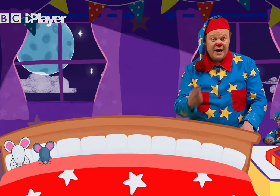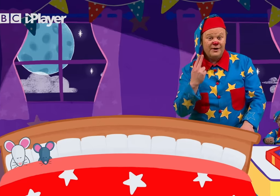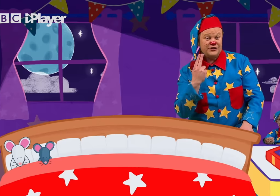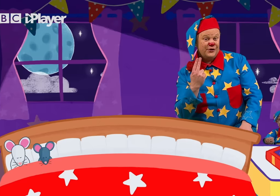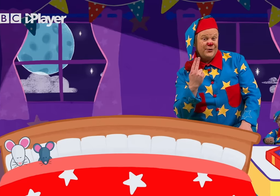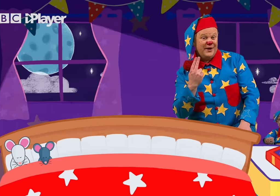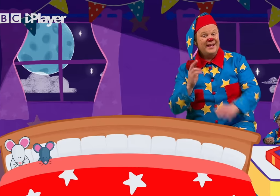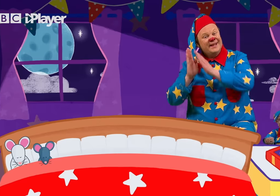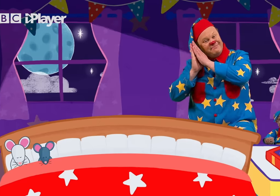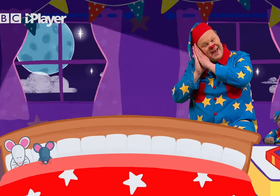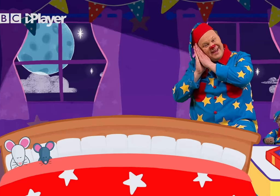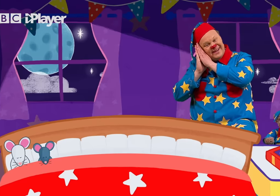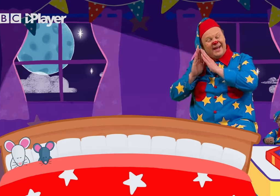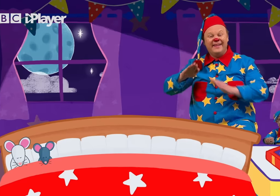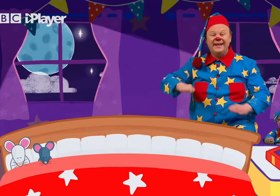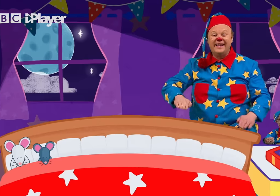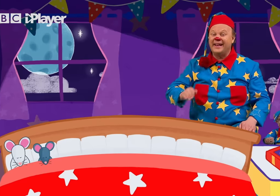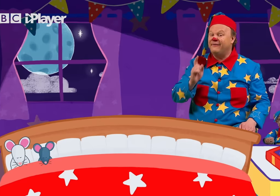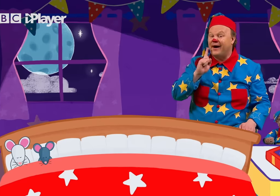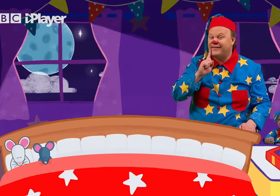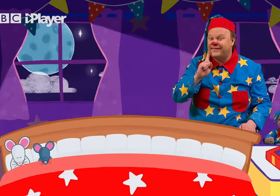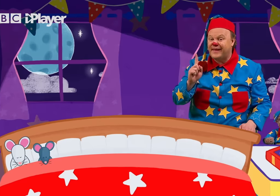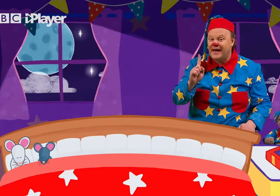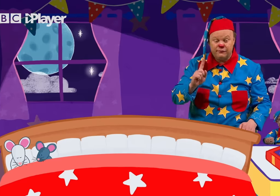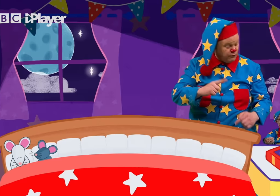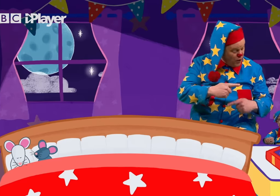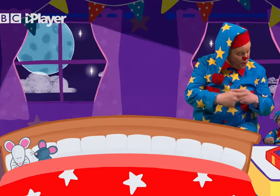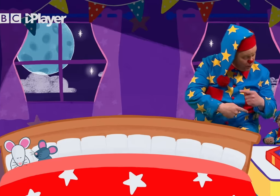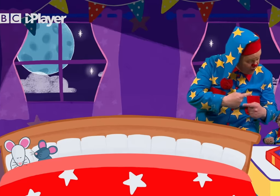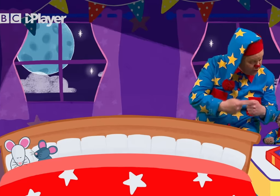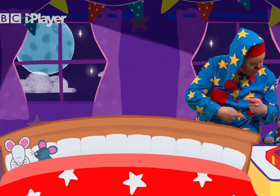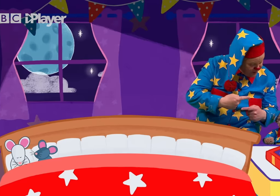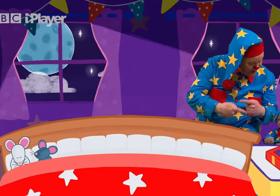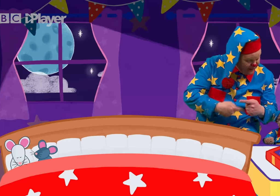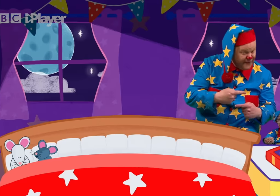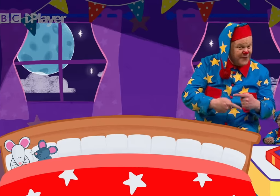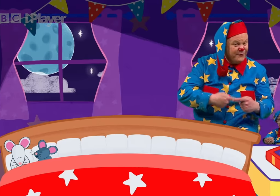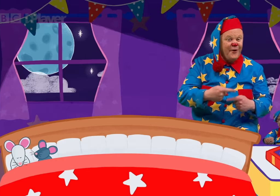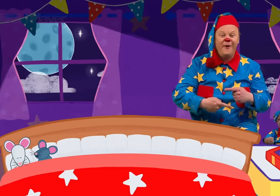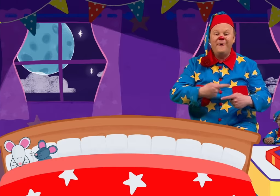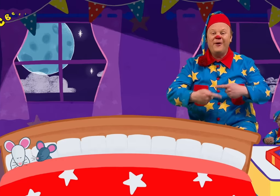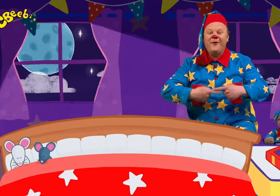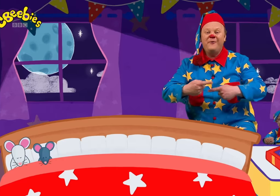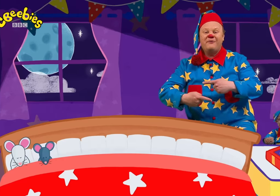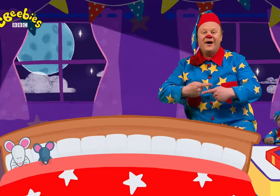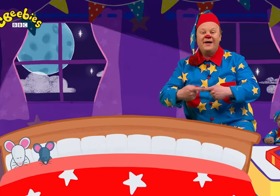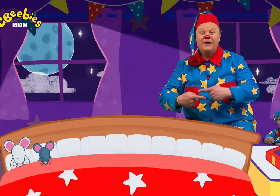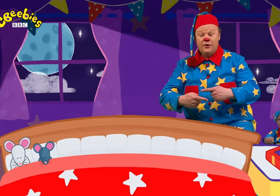There were 2 in the bed and the little one said, "Roll over, roll over."